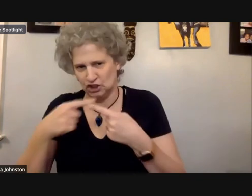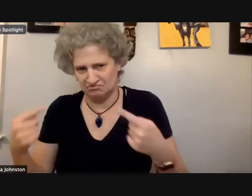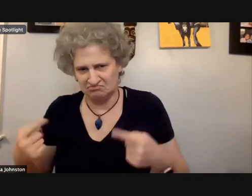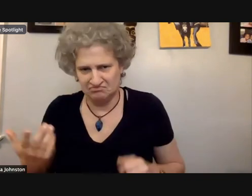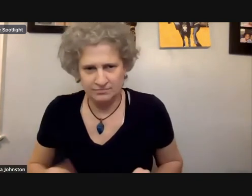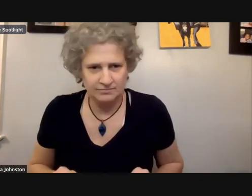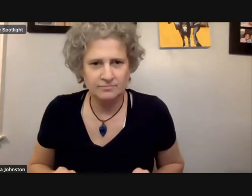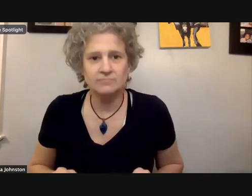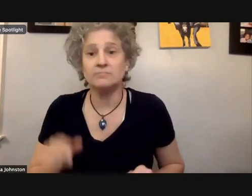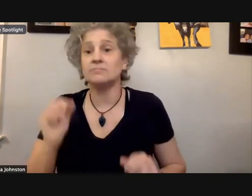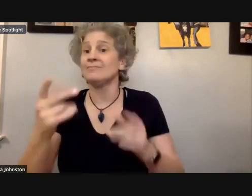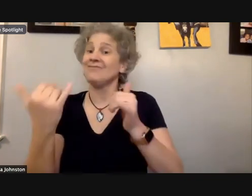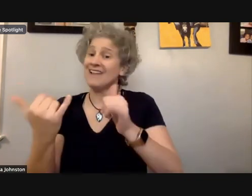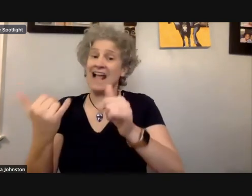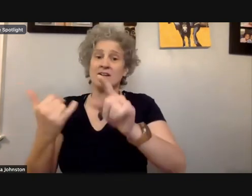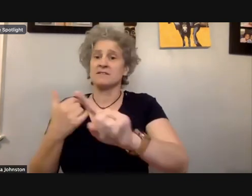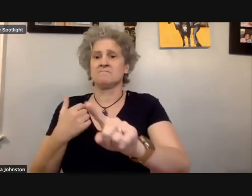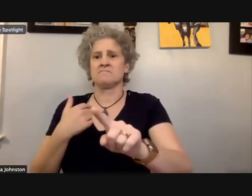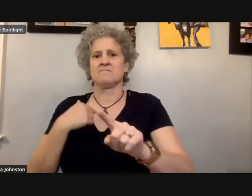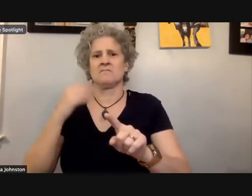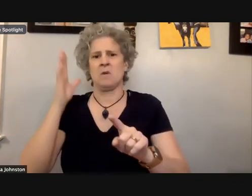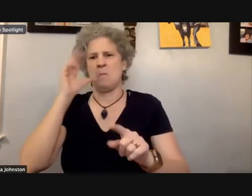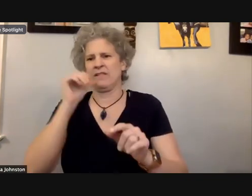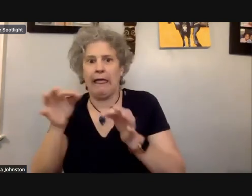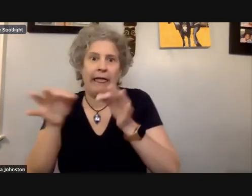So allergies.